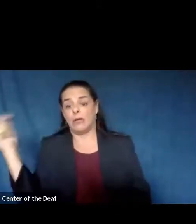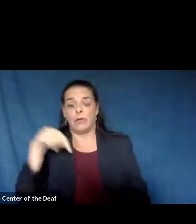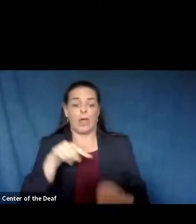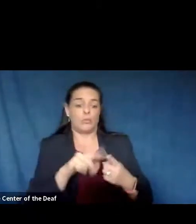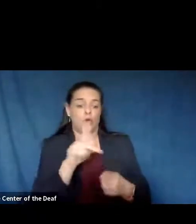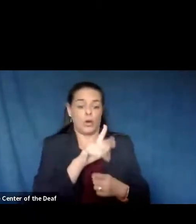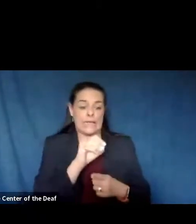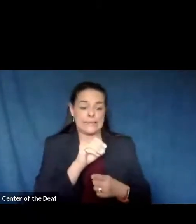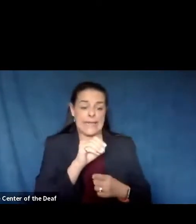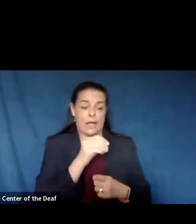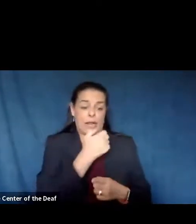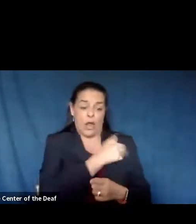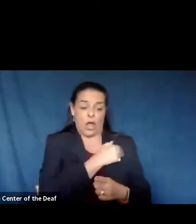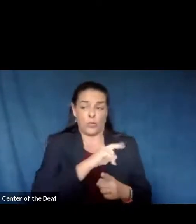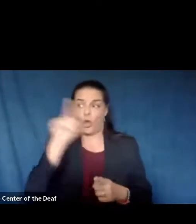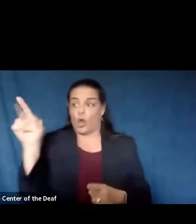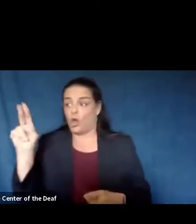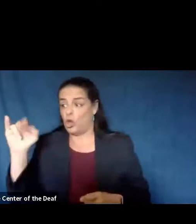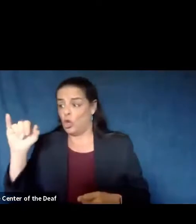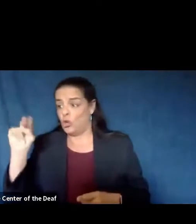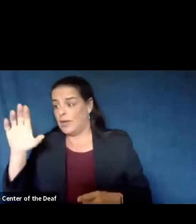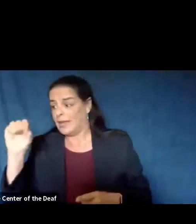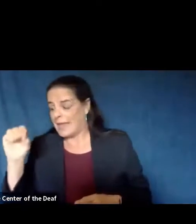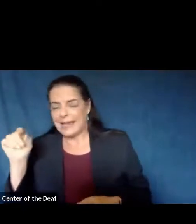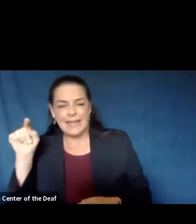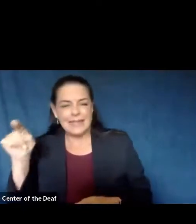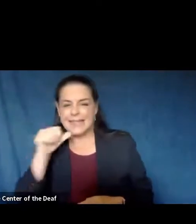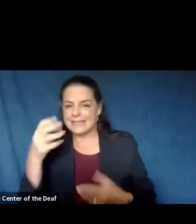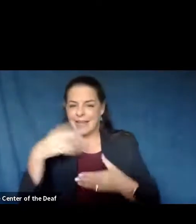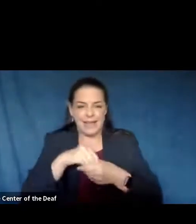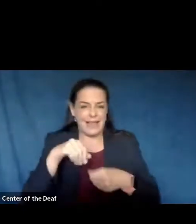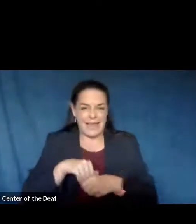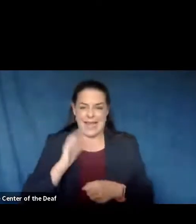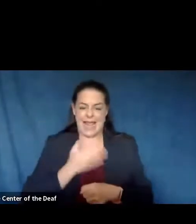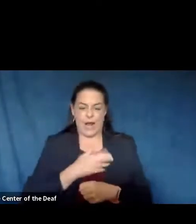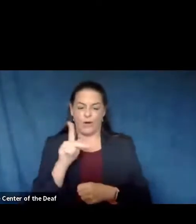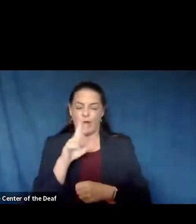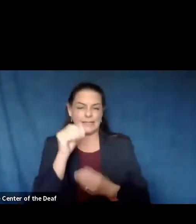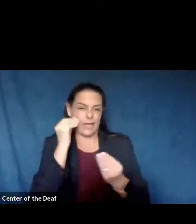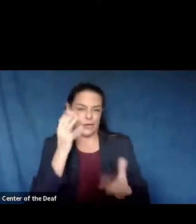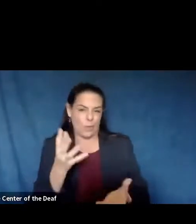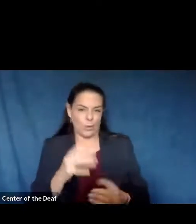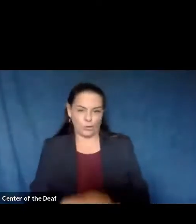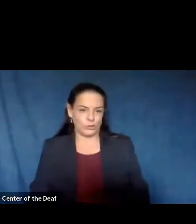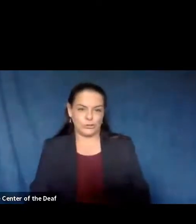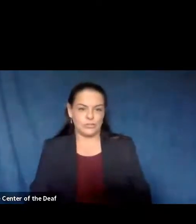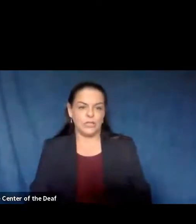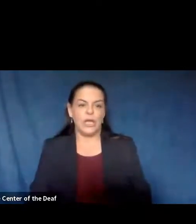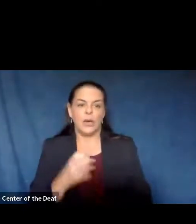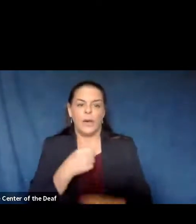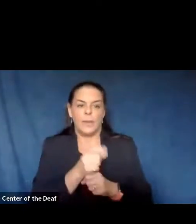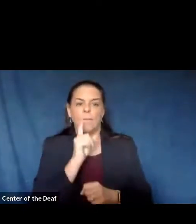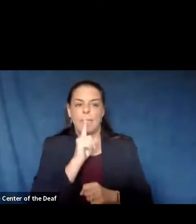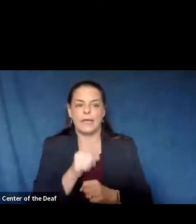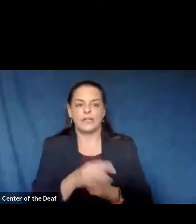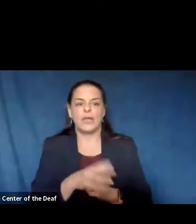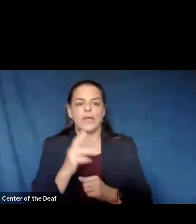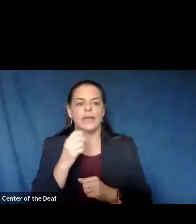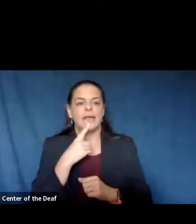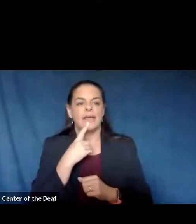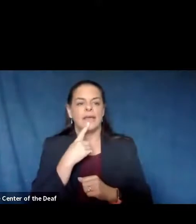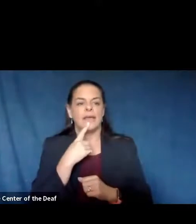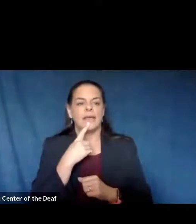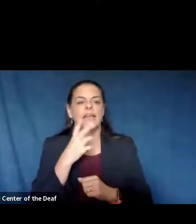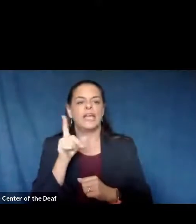hospital and then you go back home to Union County, that doesn't get pulled into our jurisdiction. If that's what you're asking, I'm making sure I'm tracking your question correctly. I think that is, he says, he